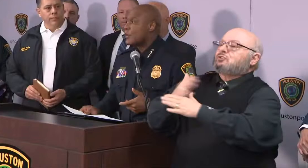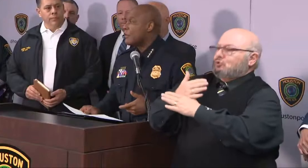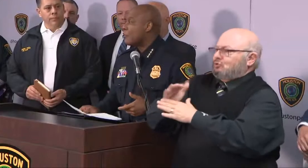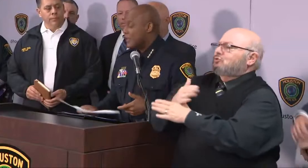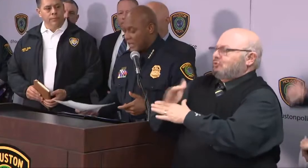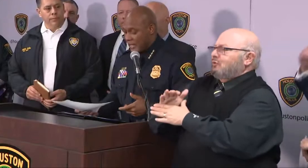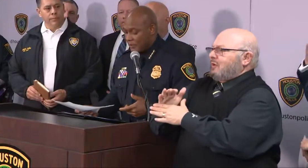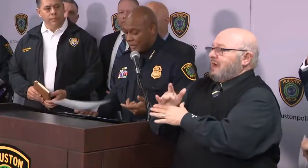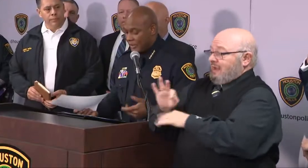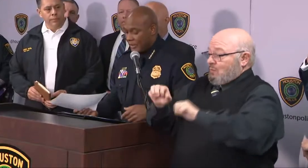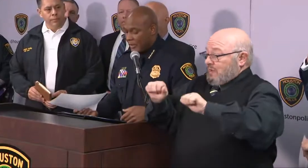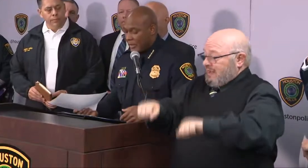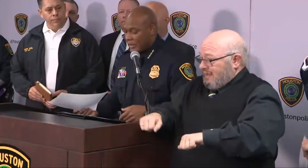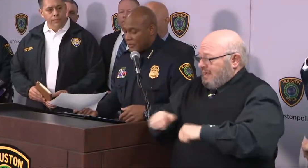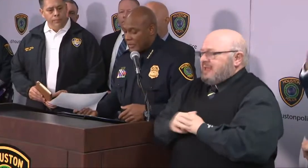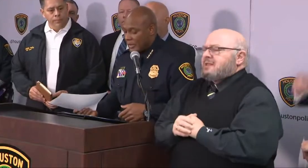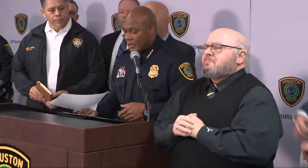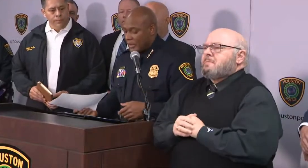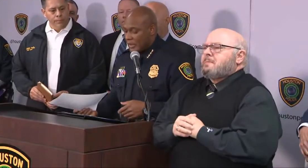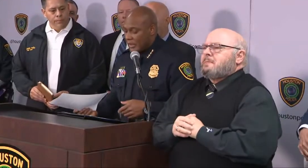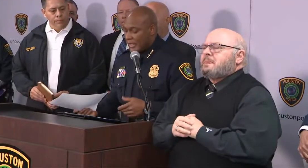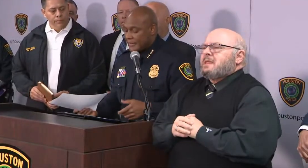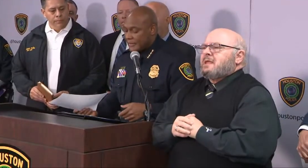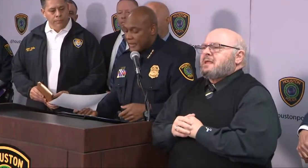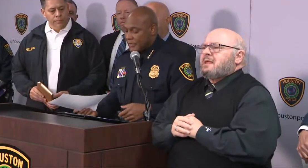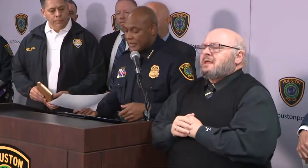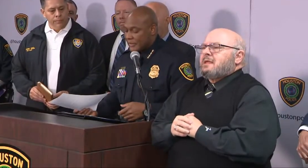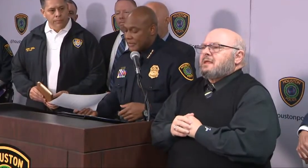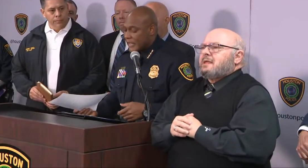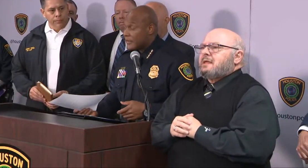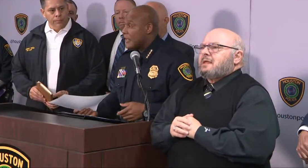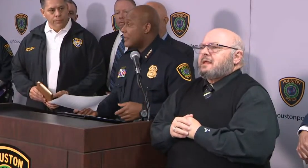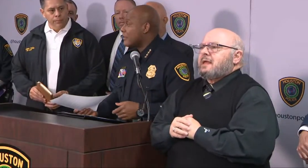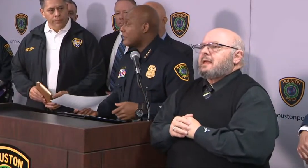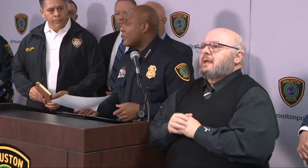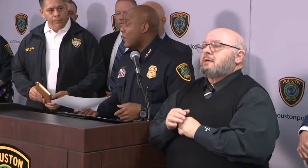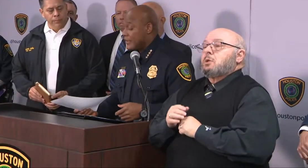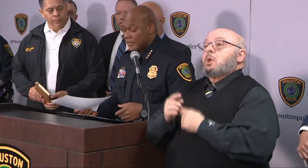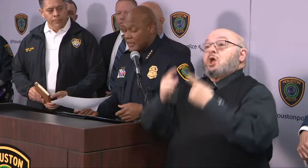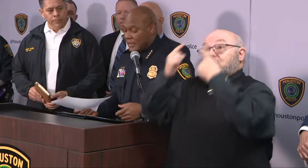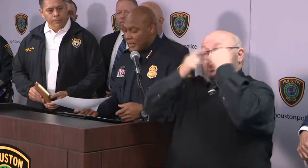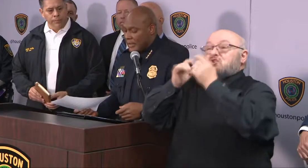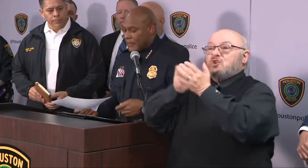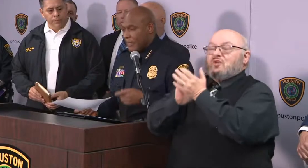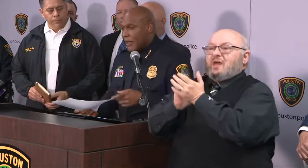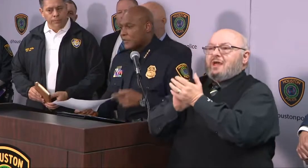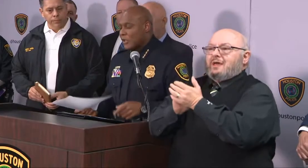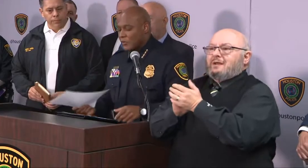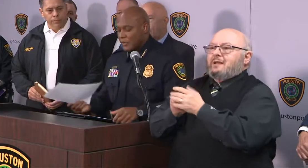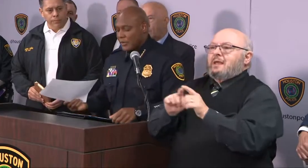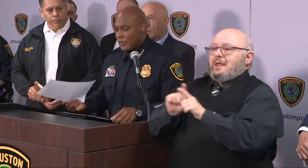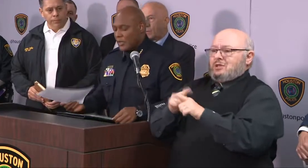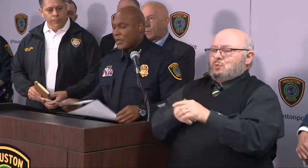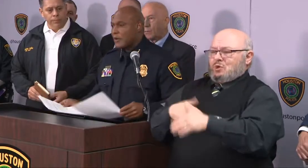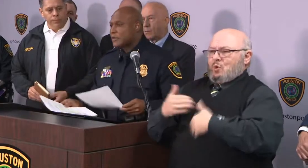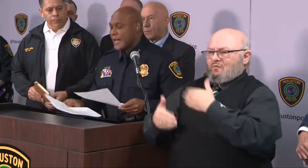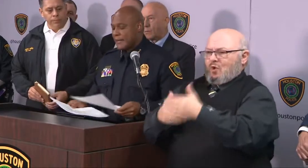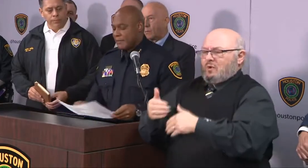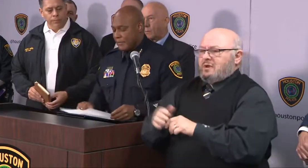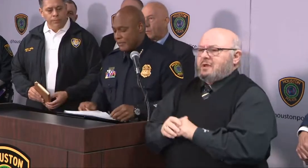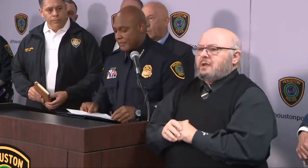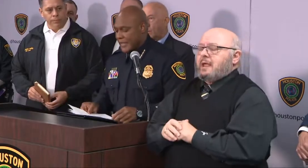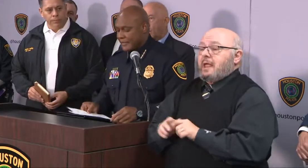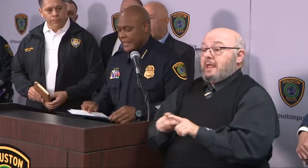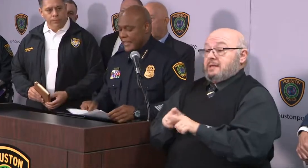with you if we can, but let's just take that into consideration. Also want to close